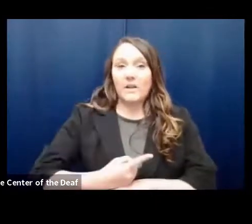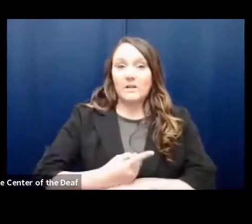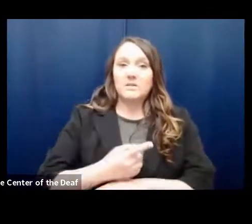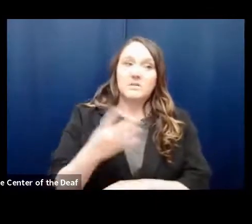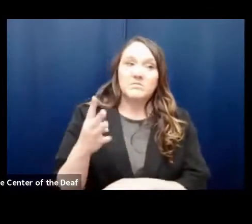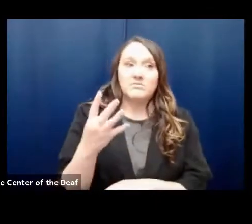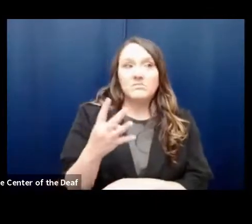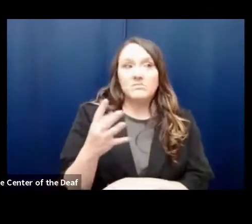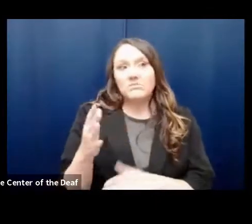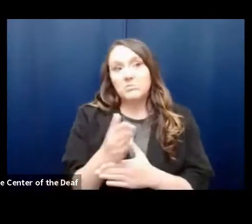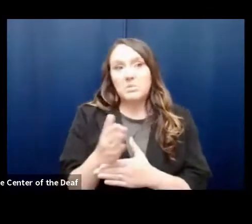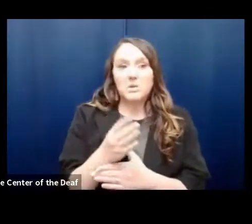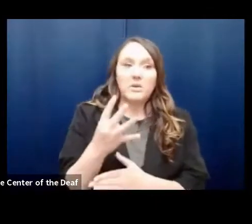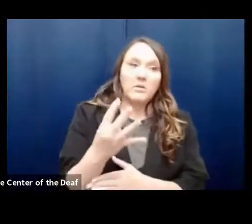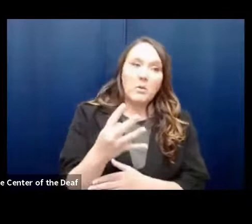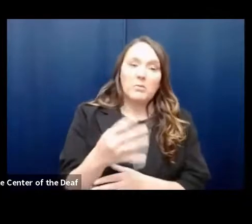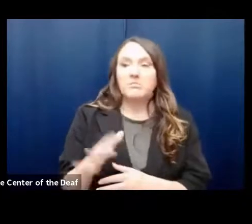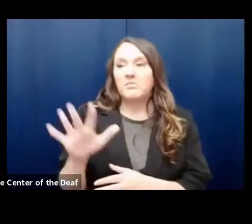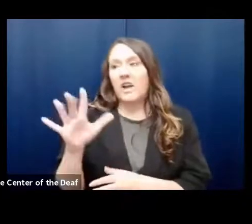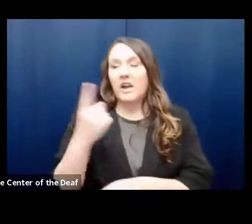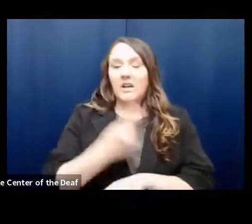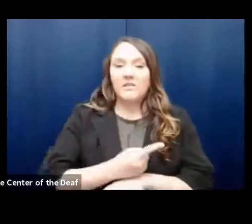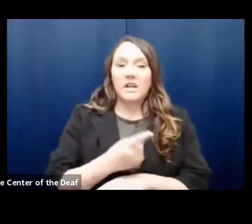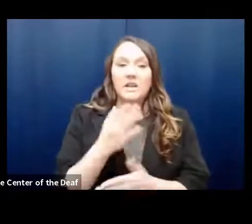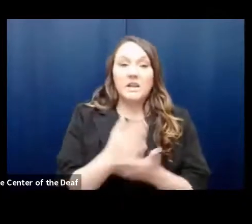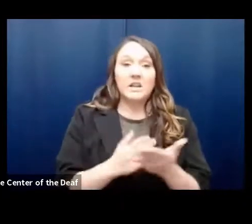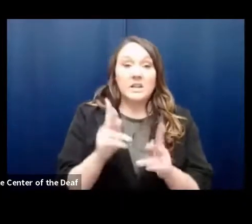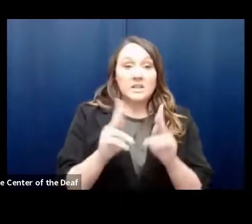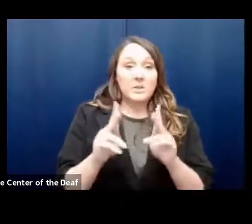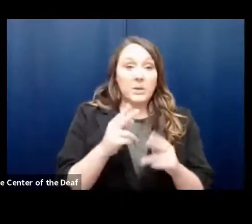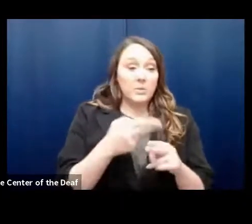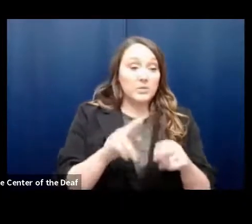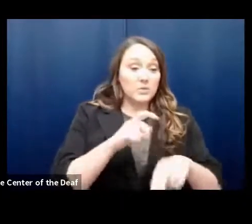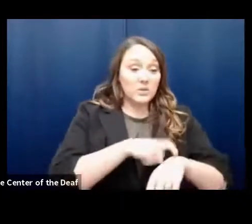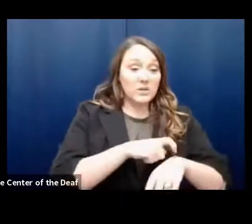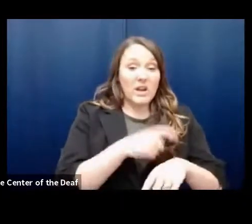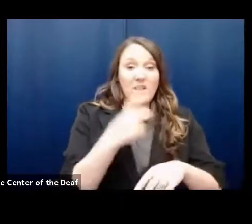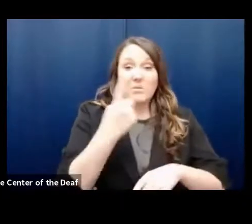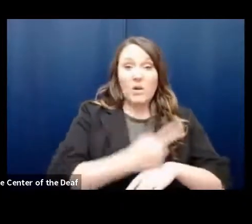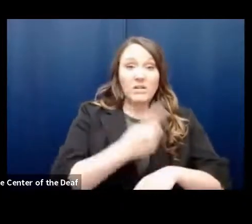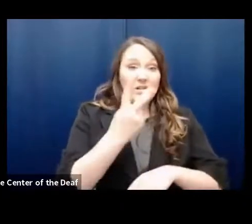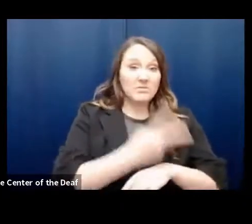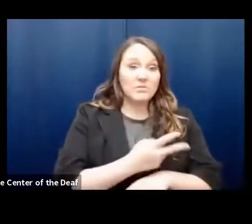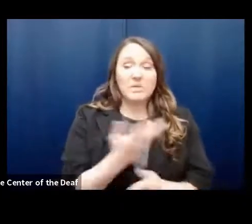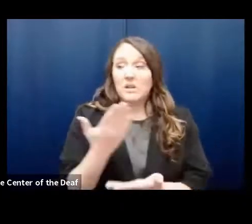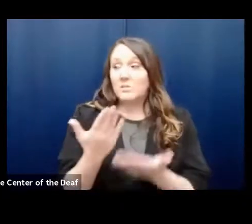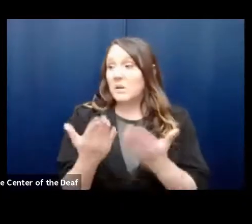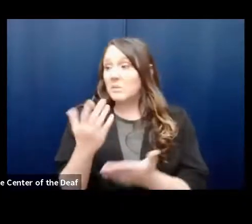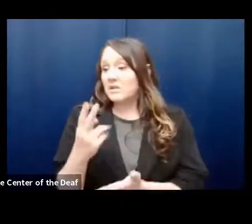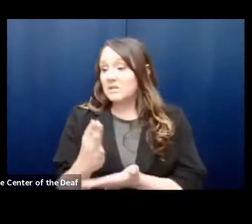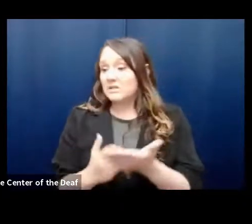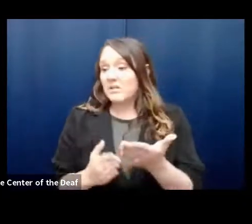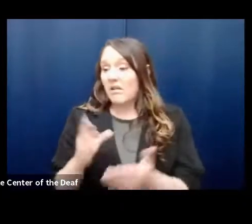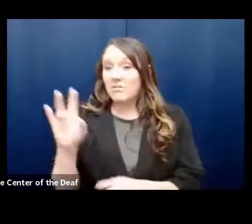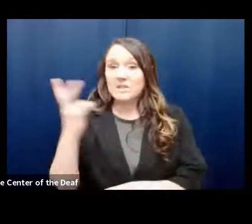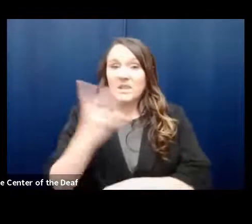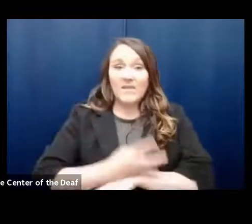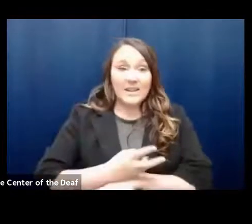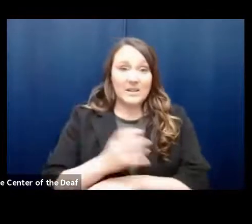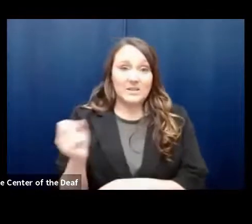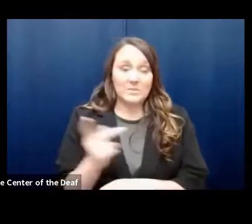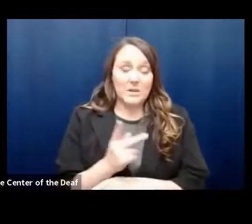that's an average. So there's a range there. Some people are getting them back on a shorter time frame, and then some it might be taking 7 days or more for those tests to come